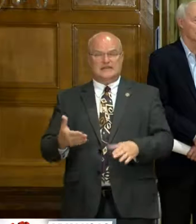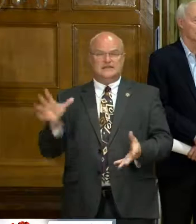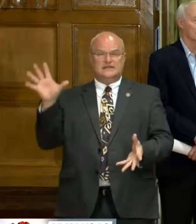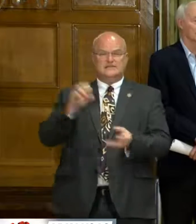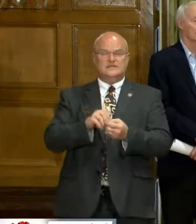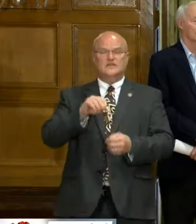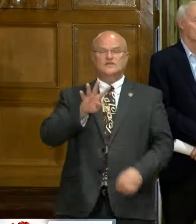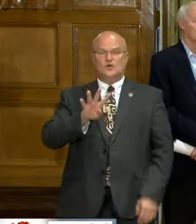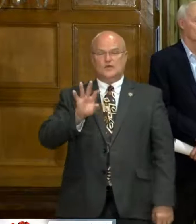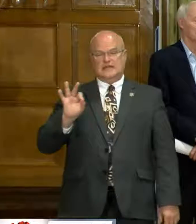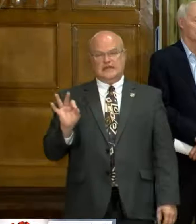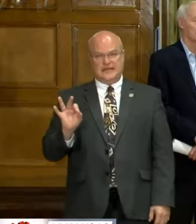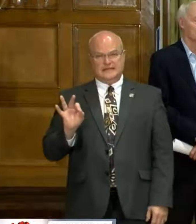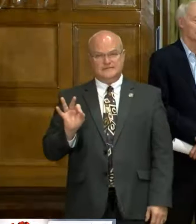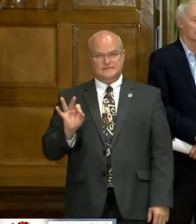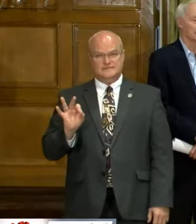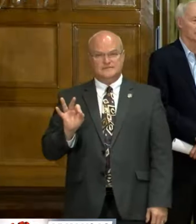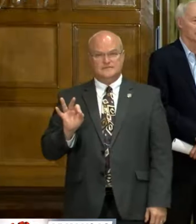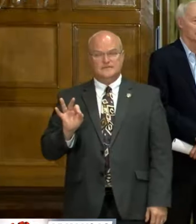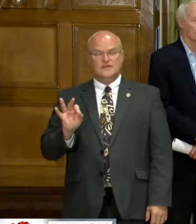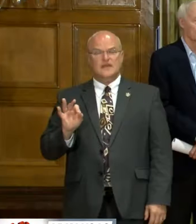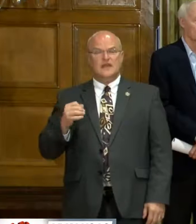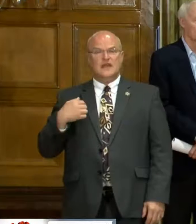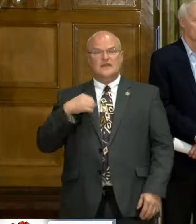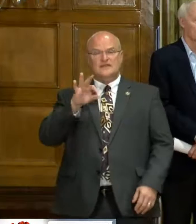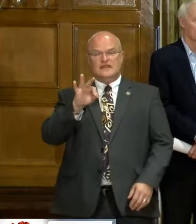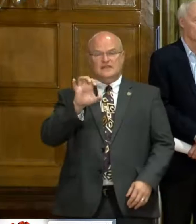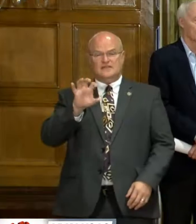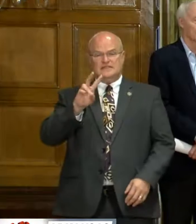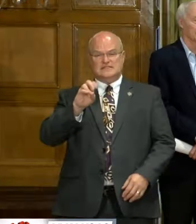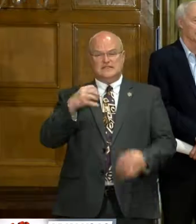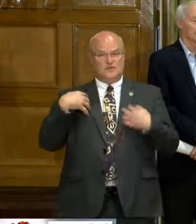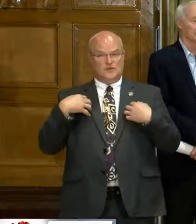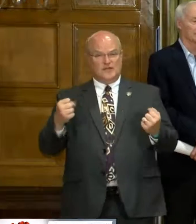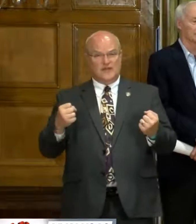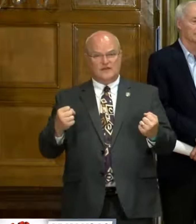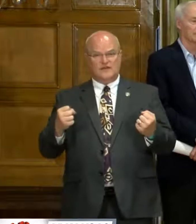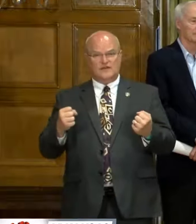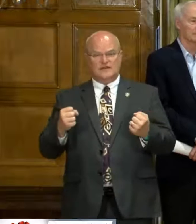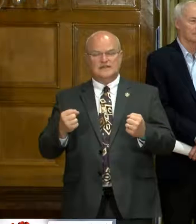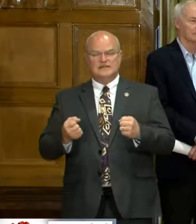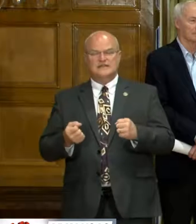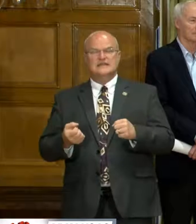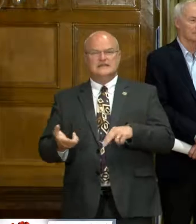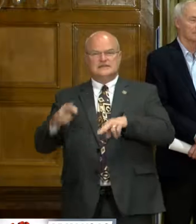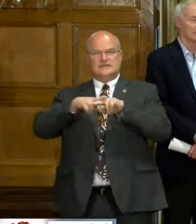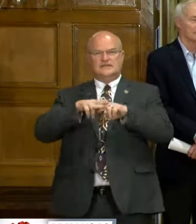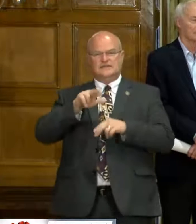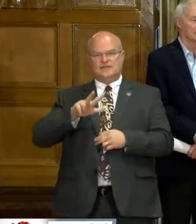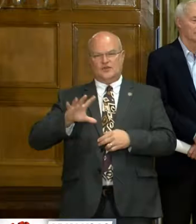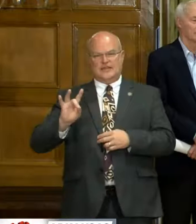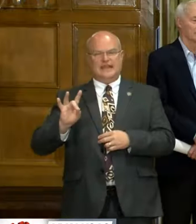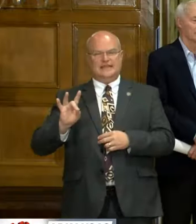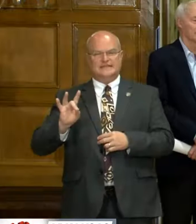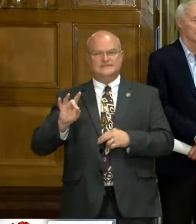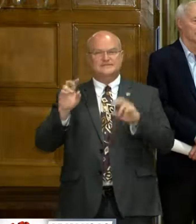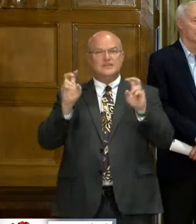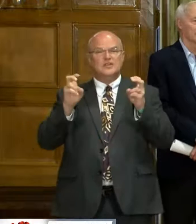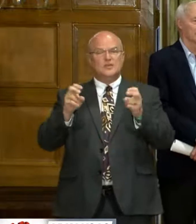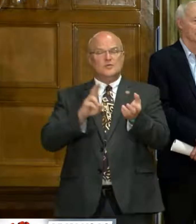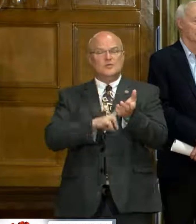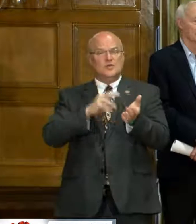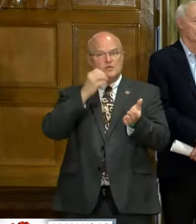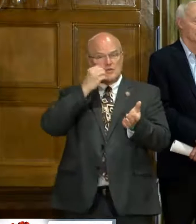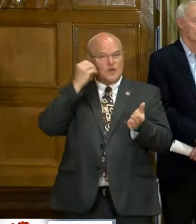to 49 deaths. We have 970 who have recovered. That's 38 more than yesterday. In terms